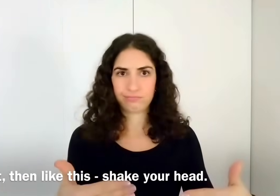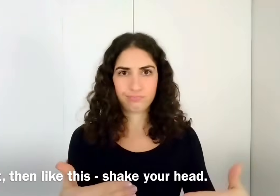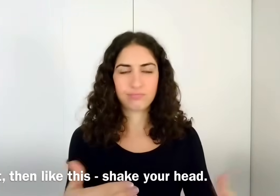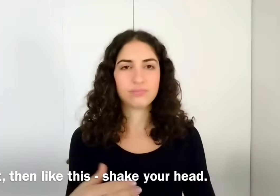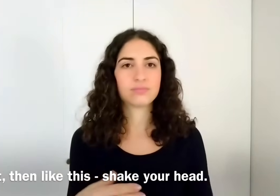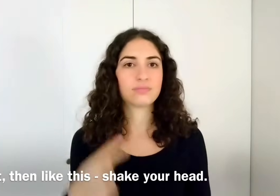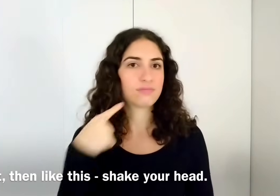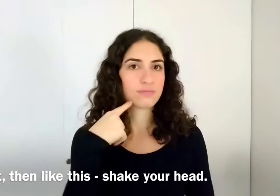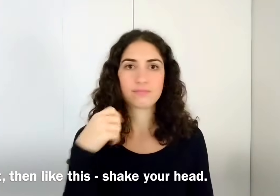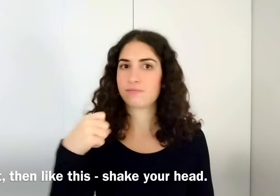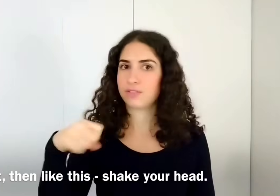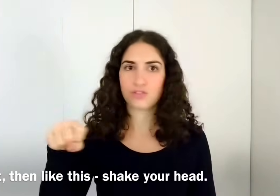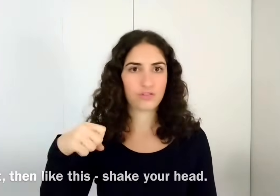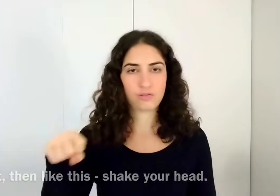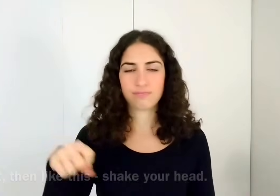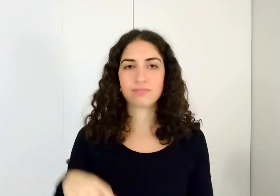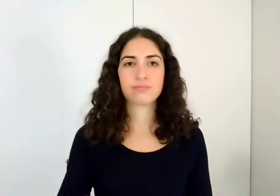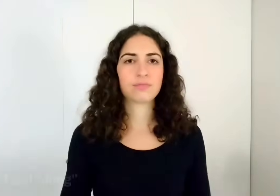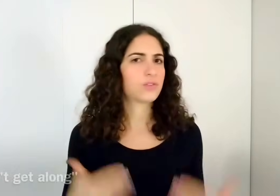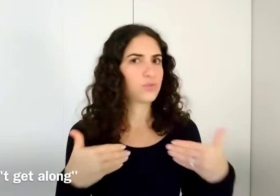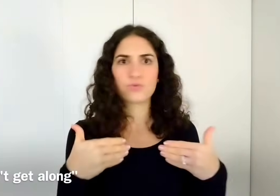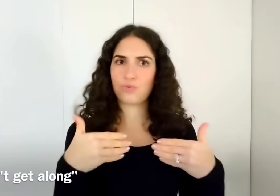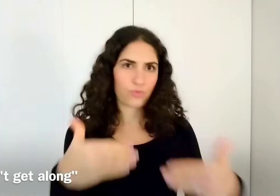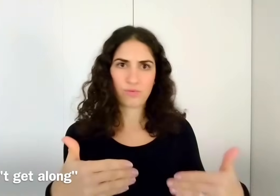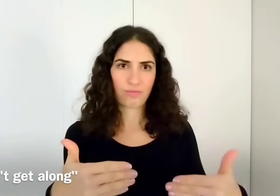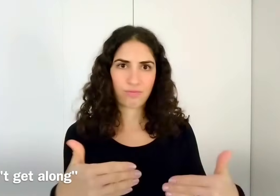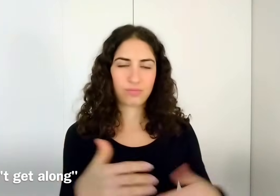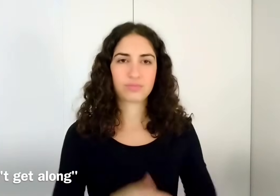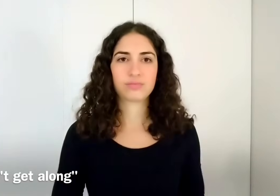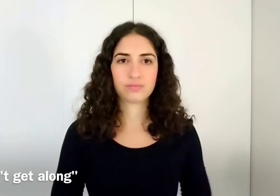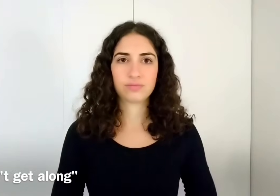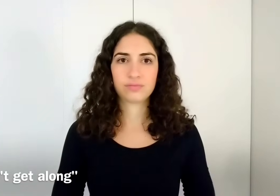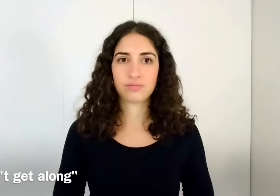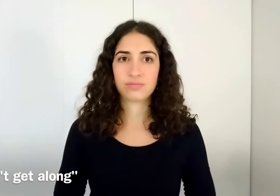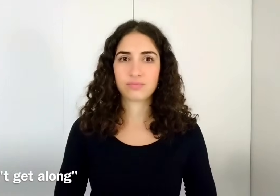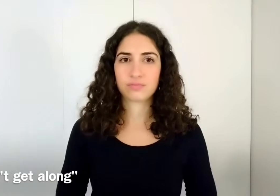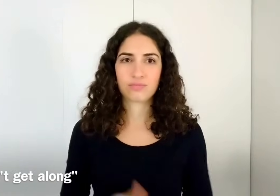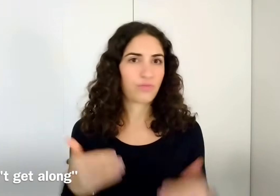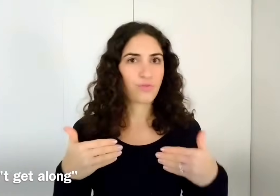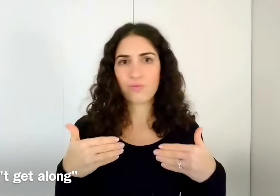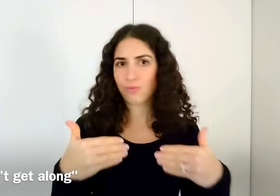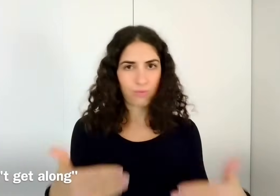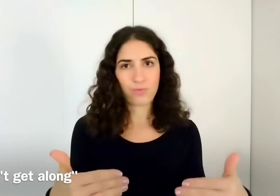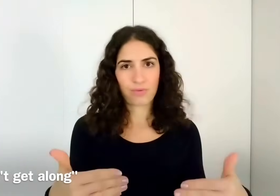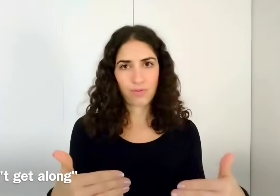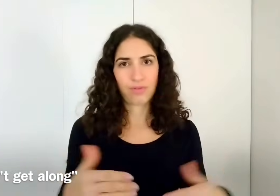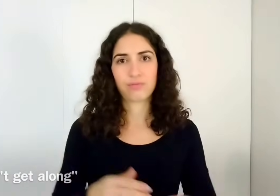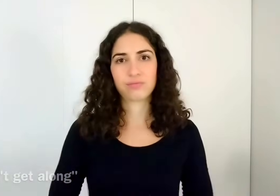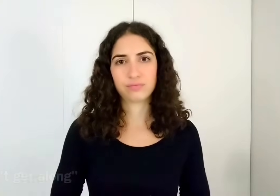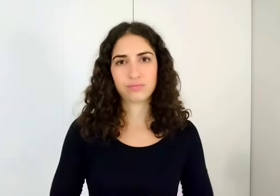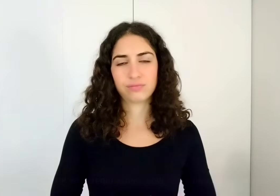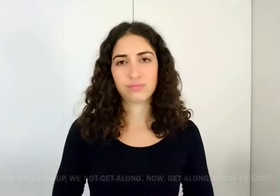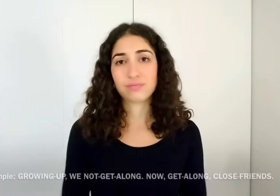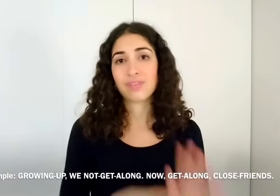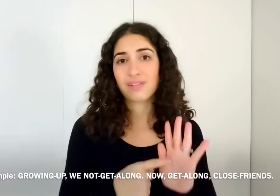sign it like this. You shake your head no, don't get along. Or